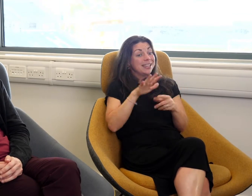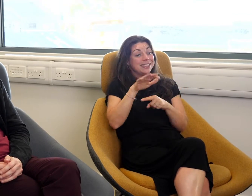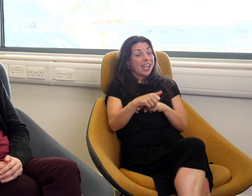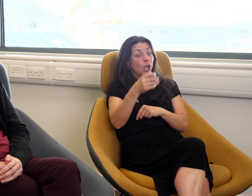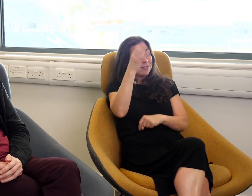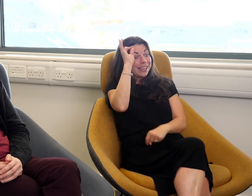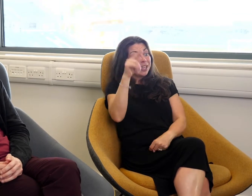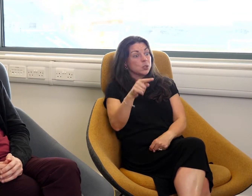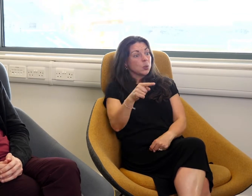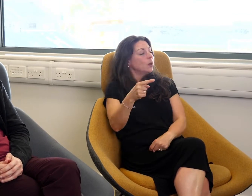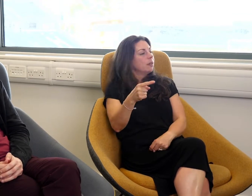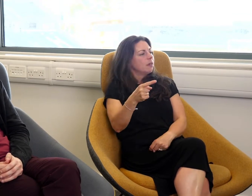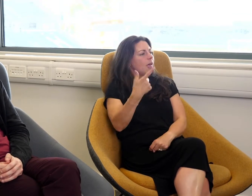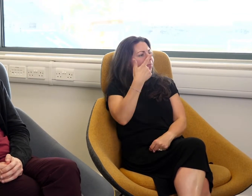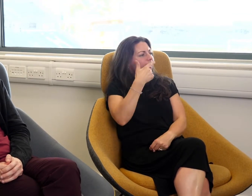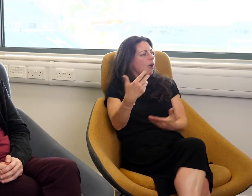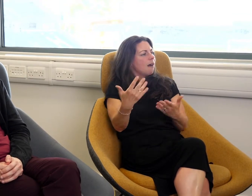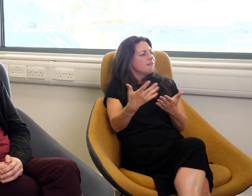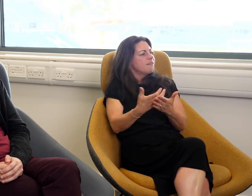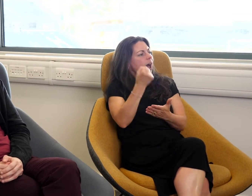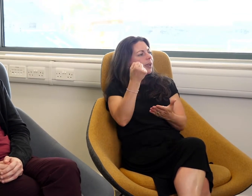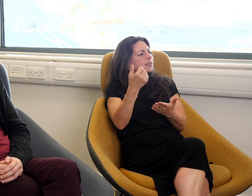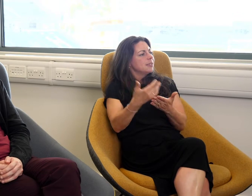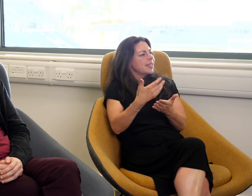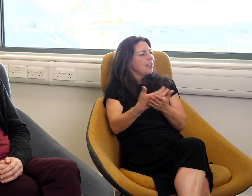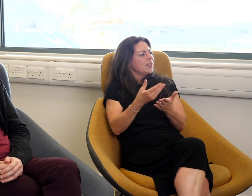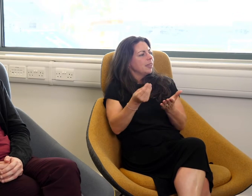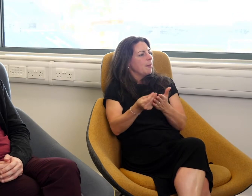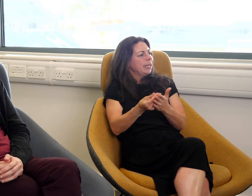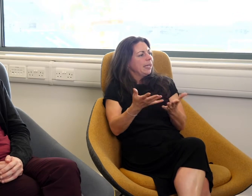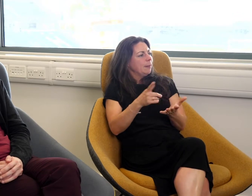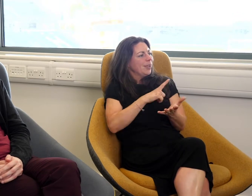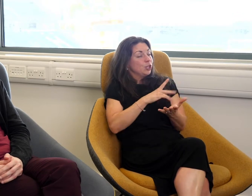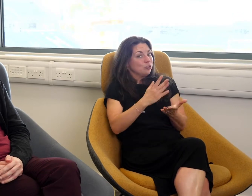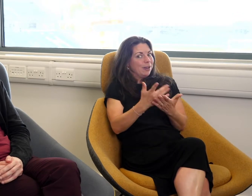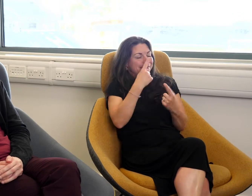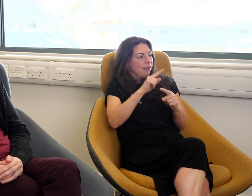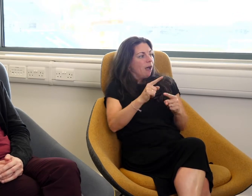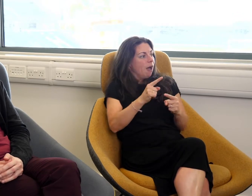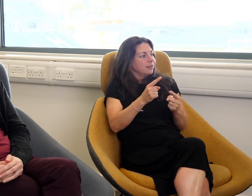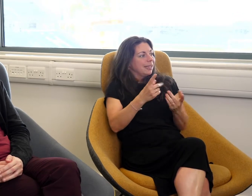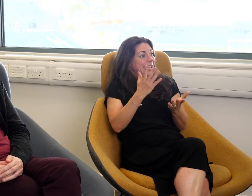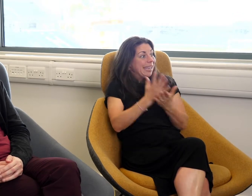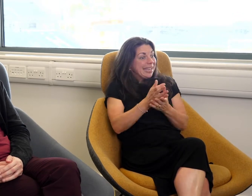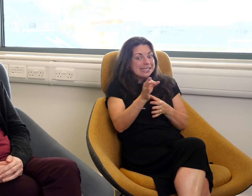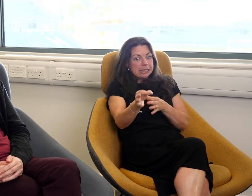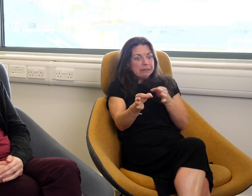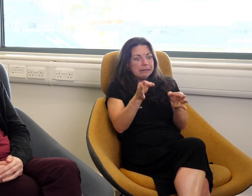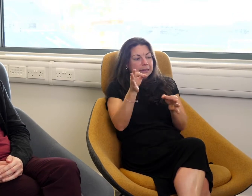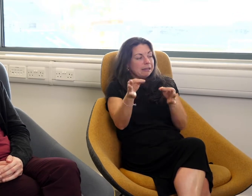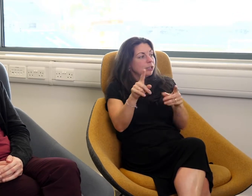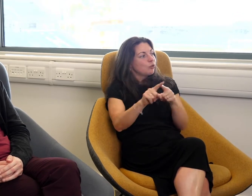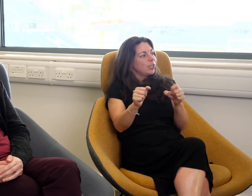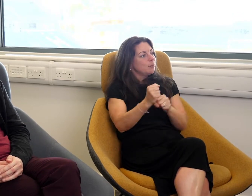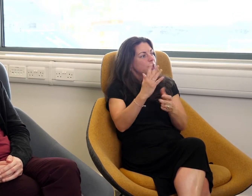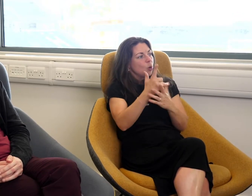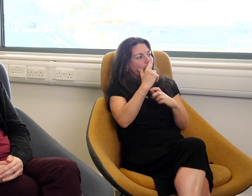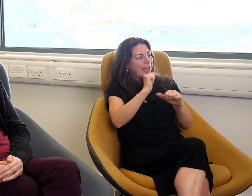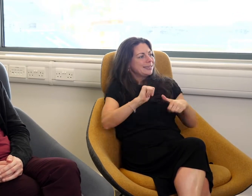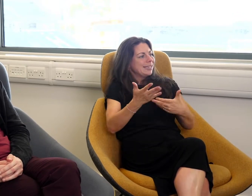because it doesn't exist, frankly. And the opposite is true, I think, with the Green Party sometimes, who have started to say, oh, we